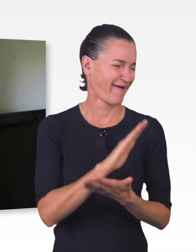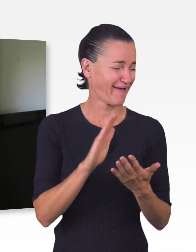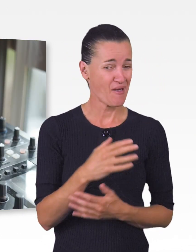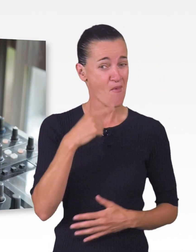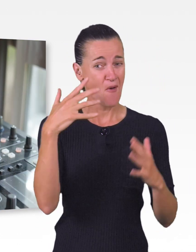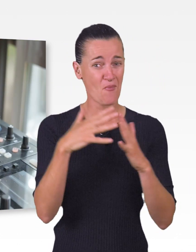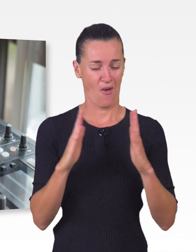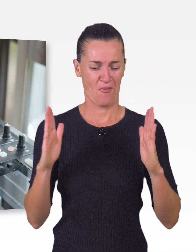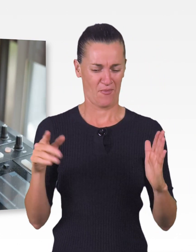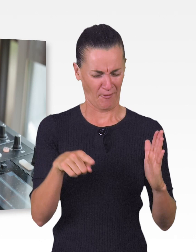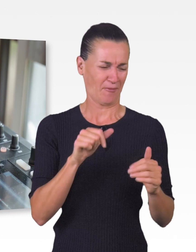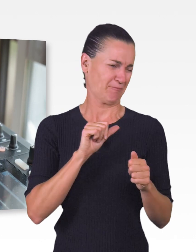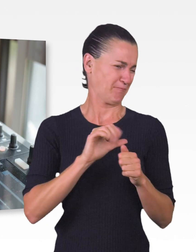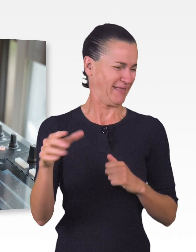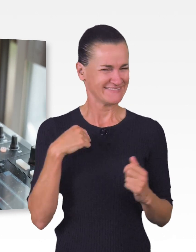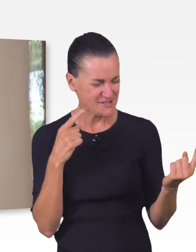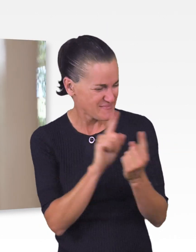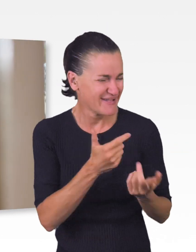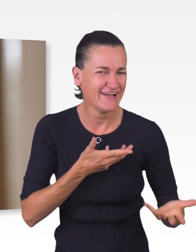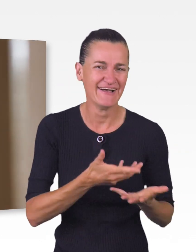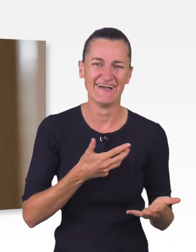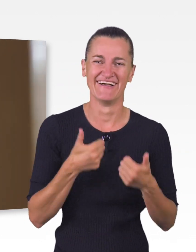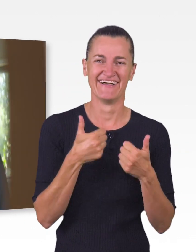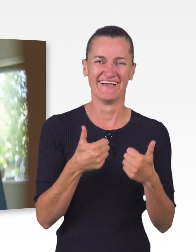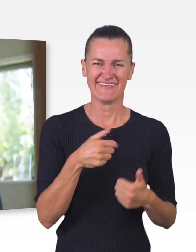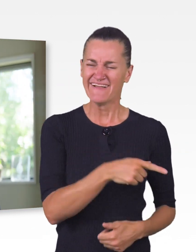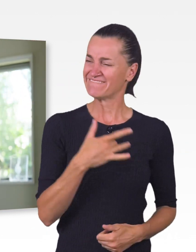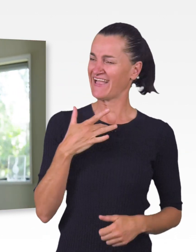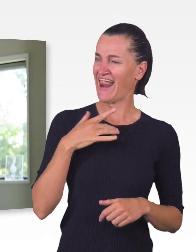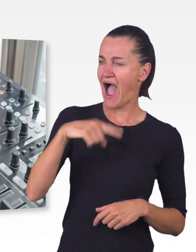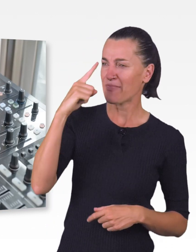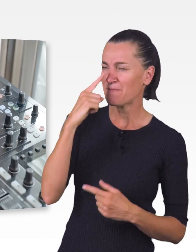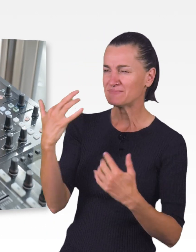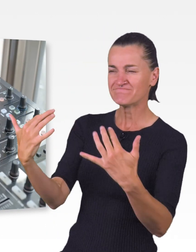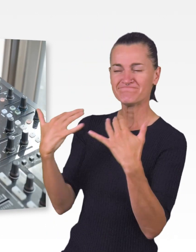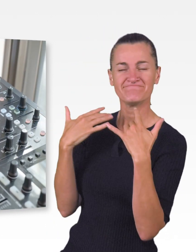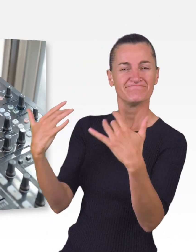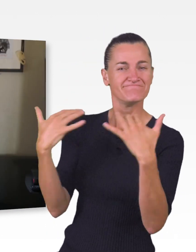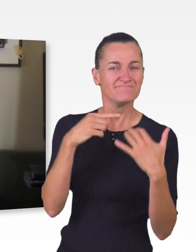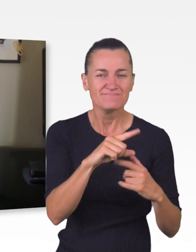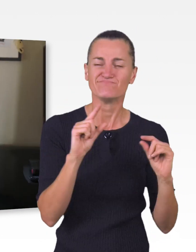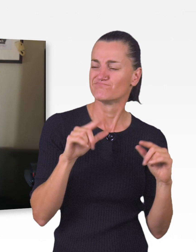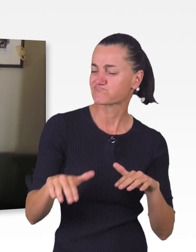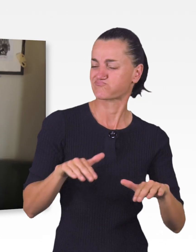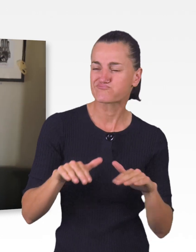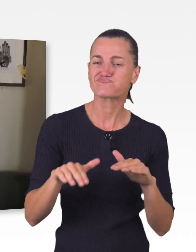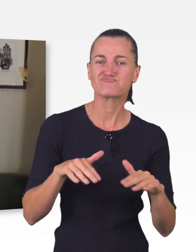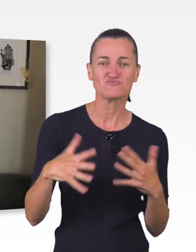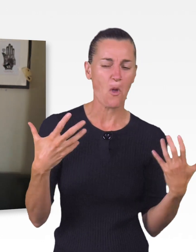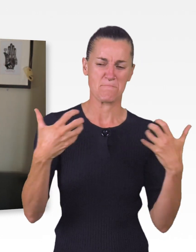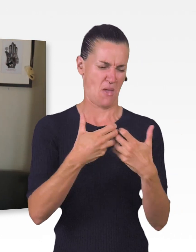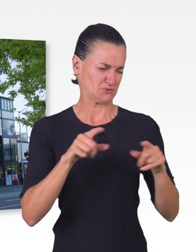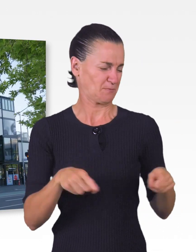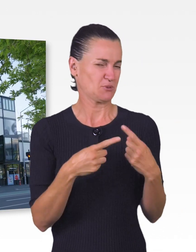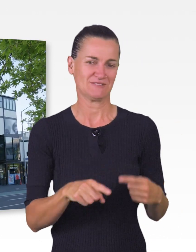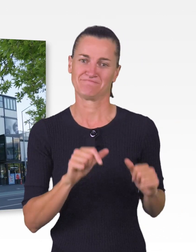week. He really does feel other people's energy, which is probably why music is so great for him, because there's so much feeling and emotion in music.